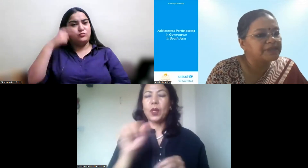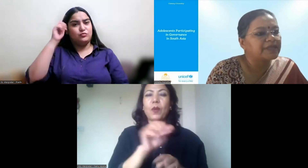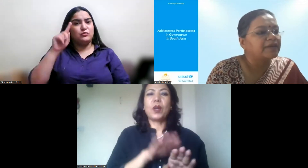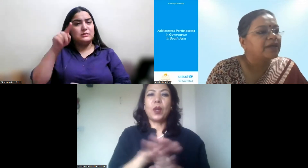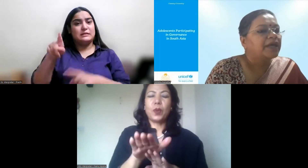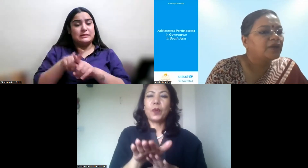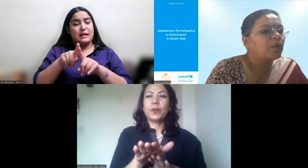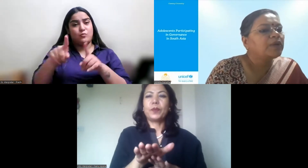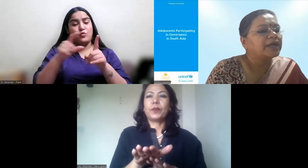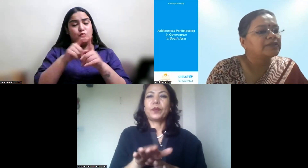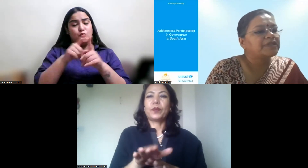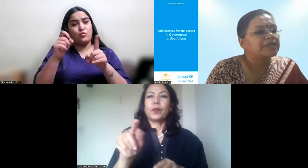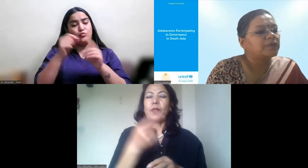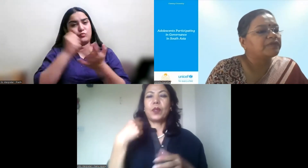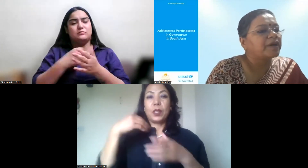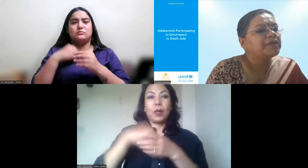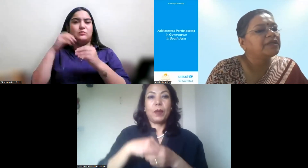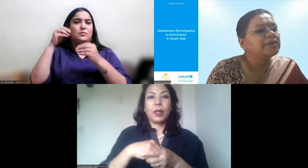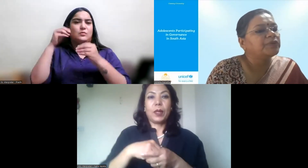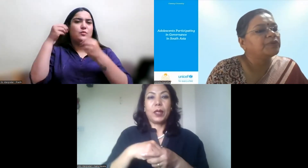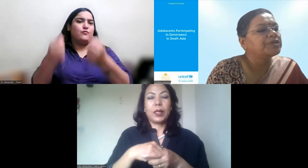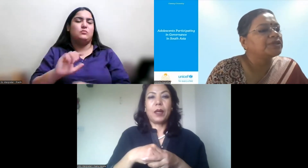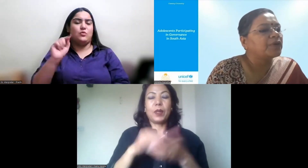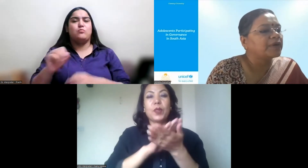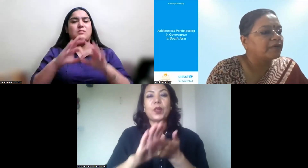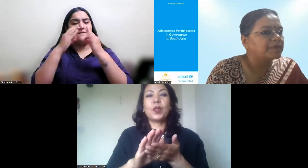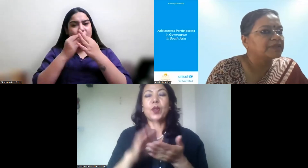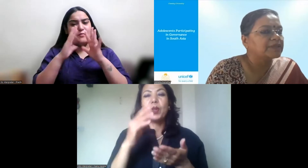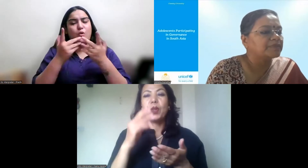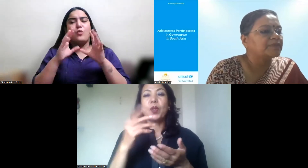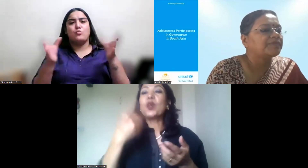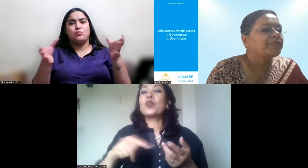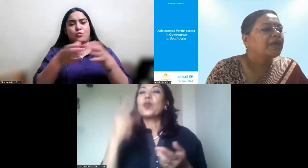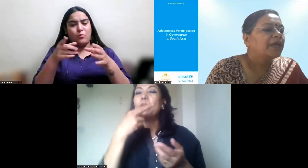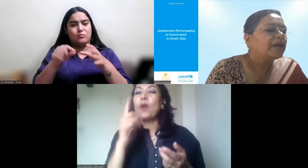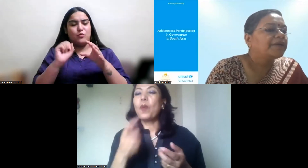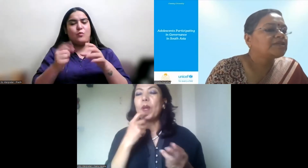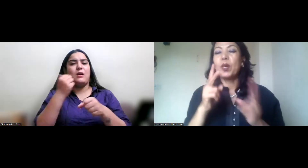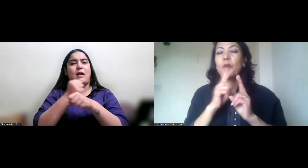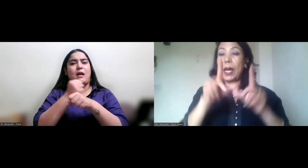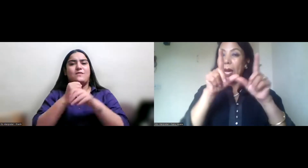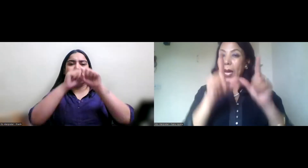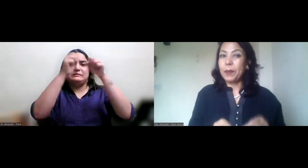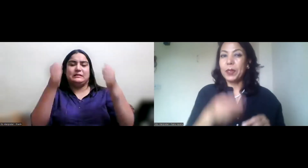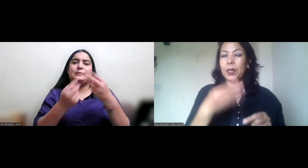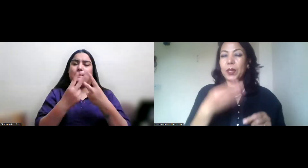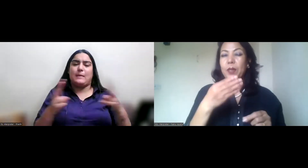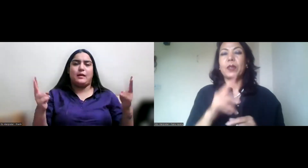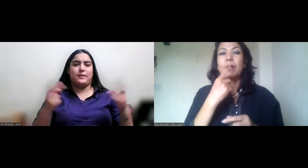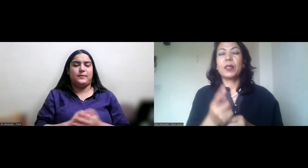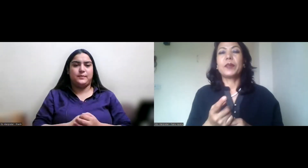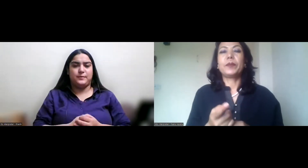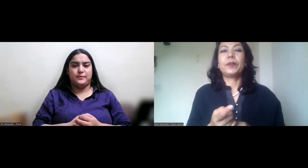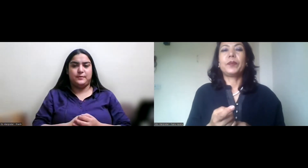per se in all kinds of settings, whether family, community, or government systems. In our experience, the